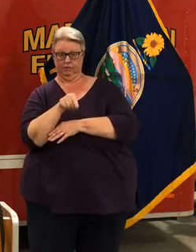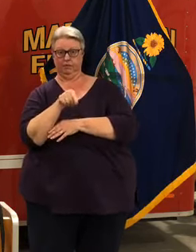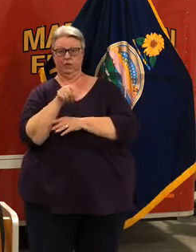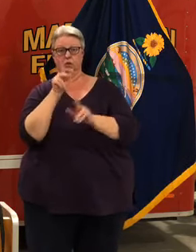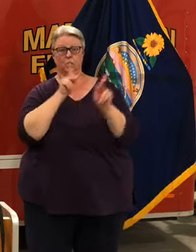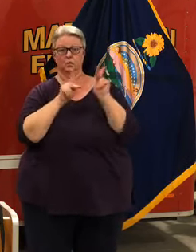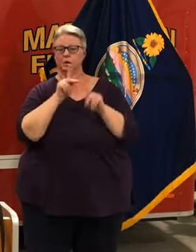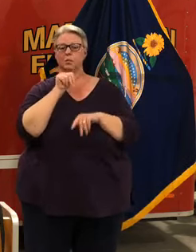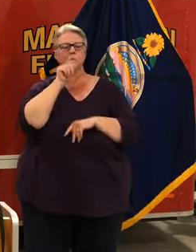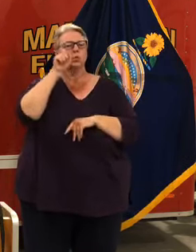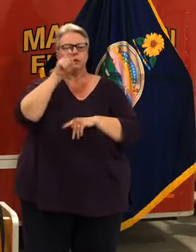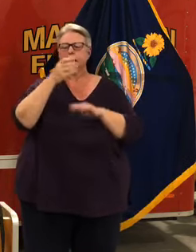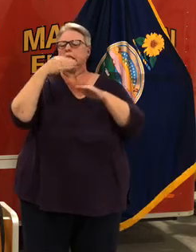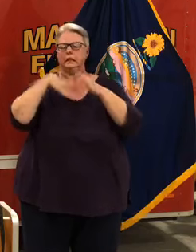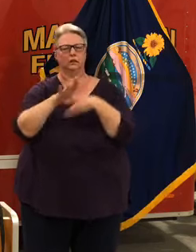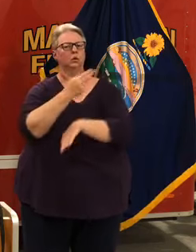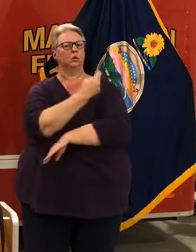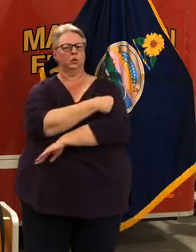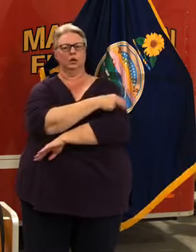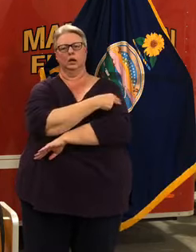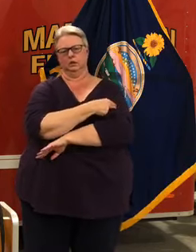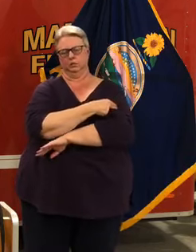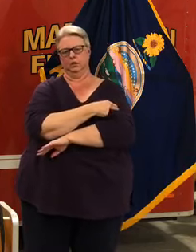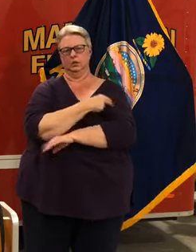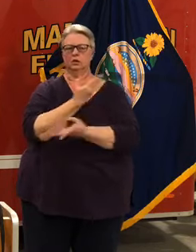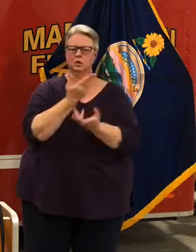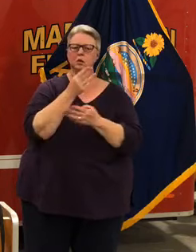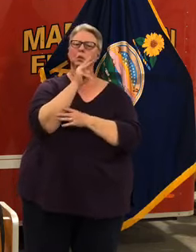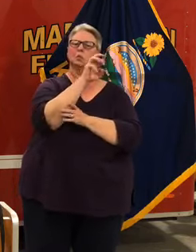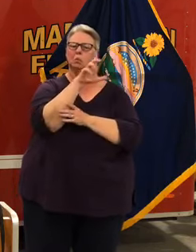need hospitalization, and so it will be in this mild to moderate